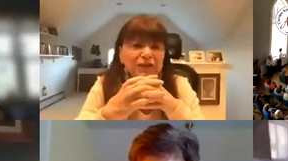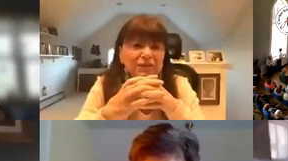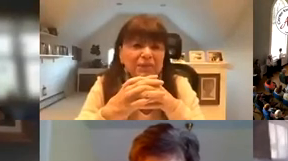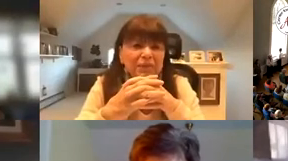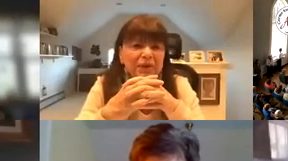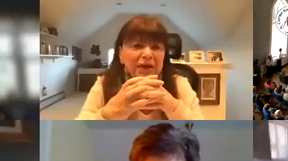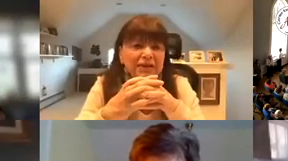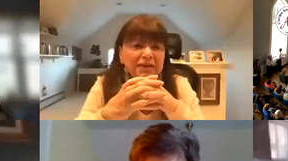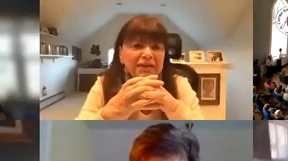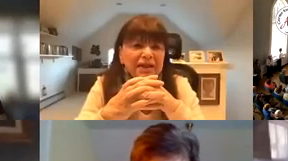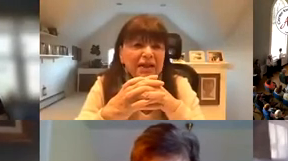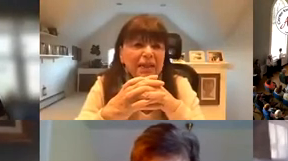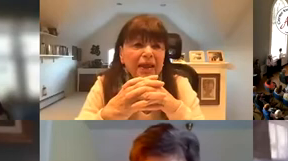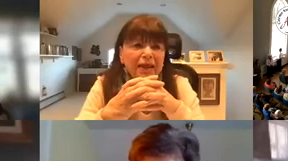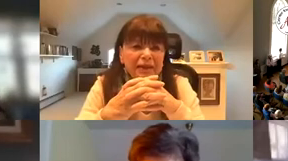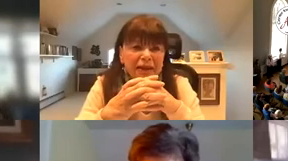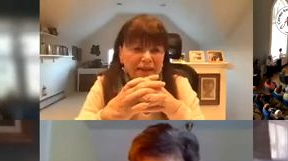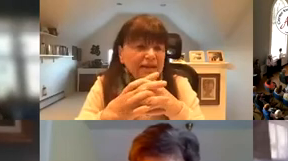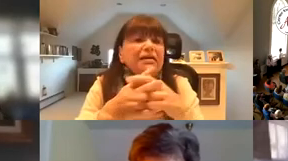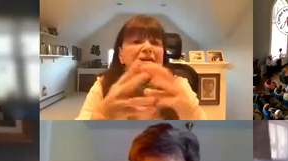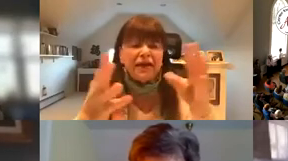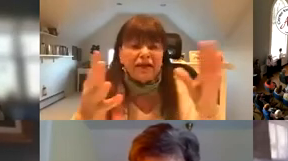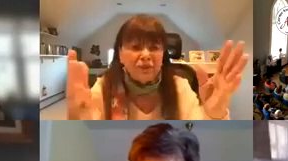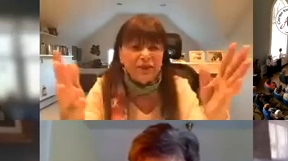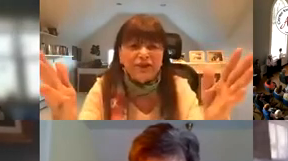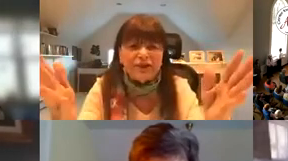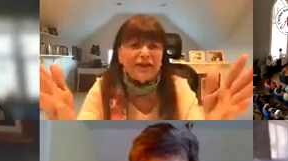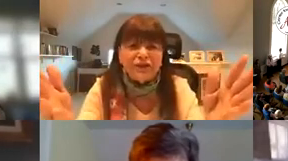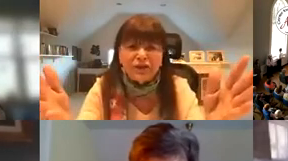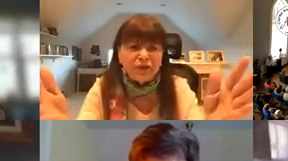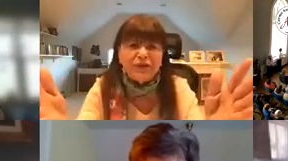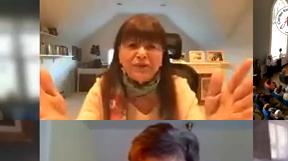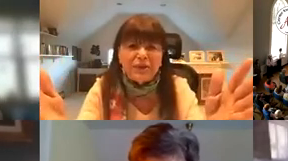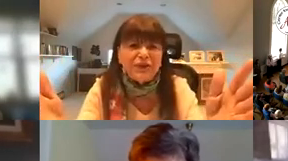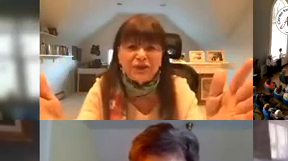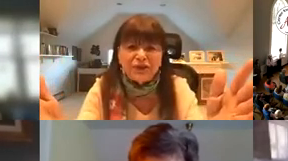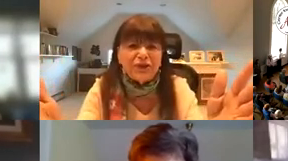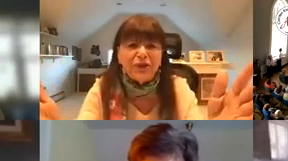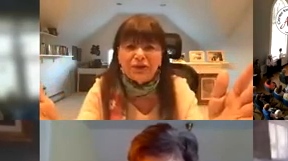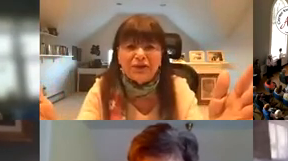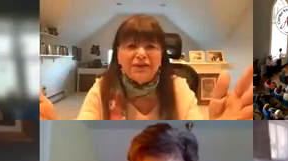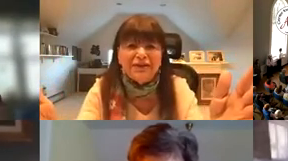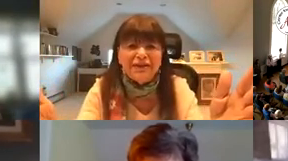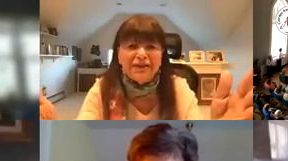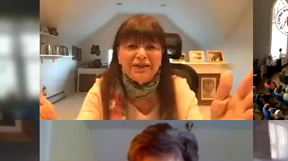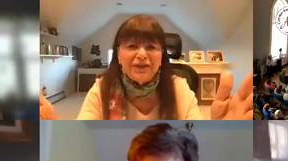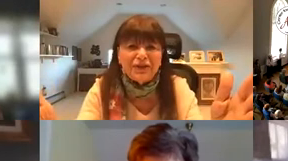behind us and i again read just added such a great dimension to this whole series